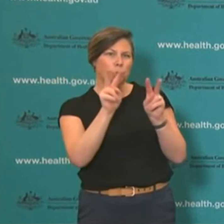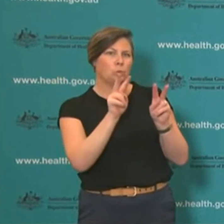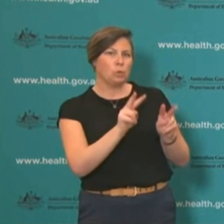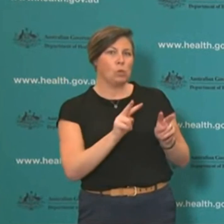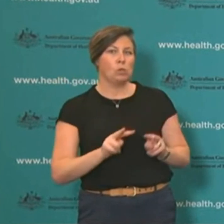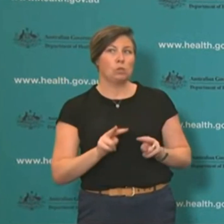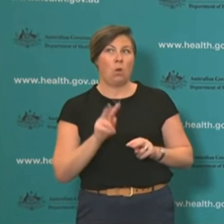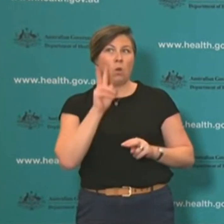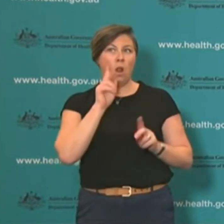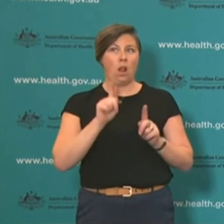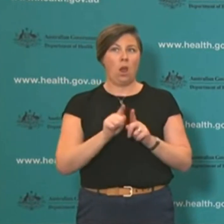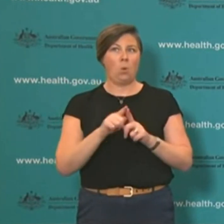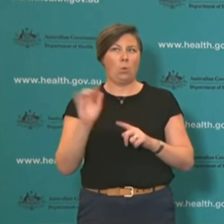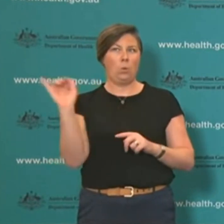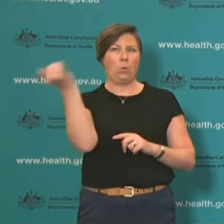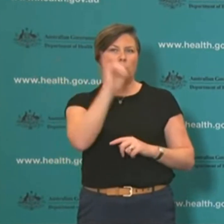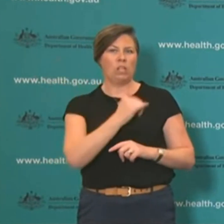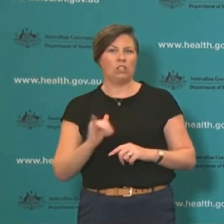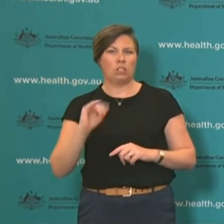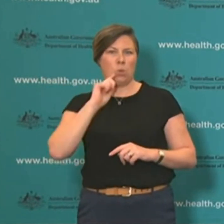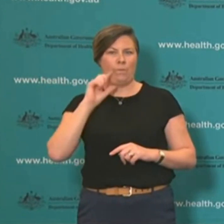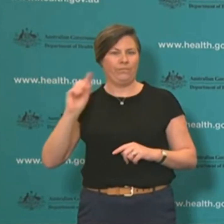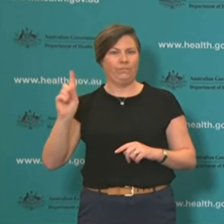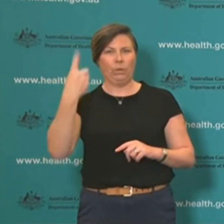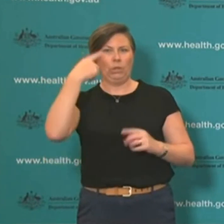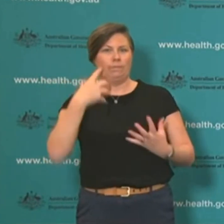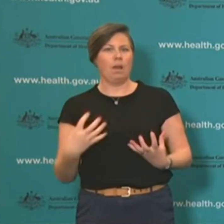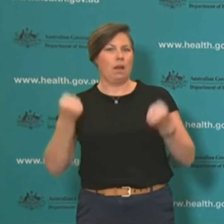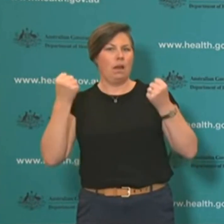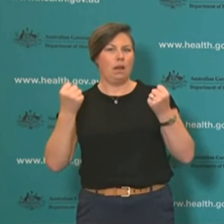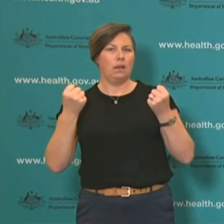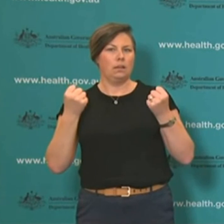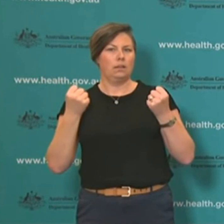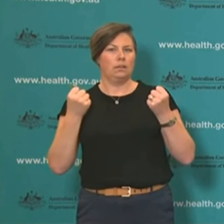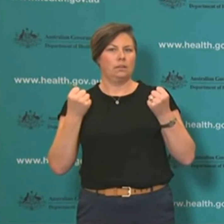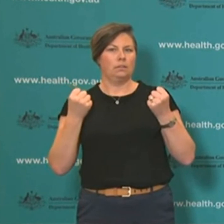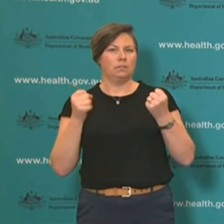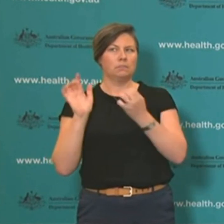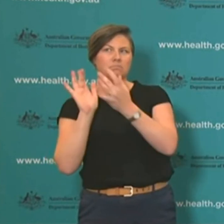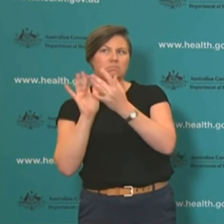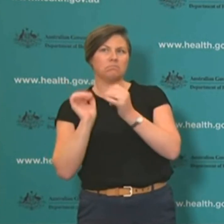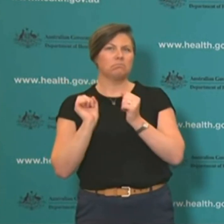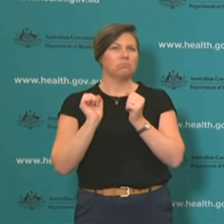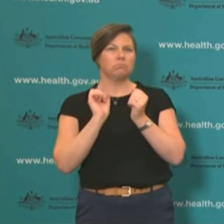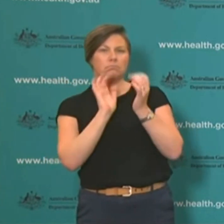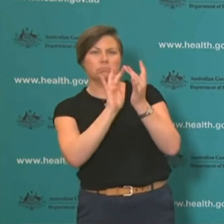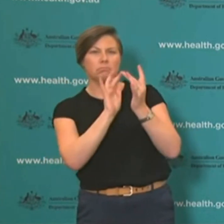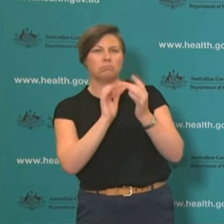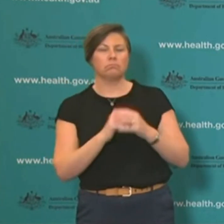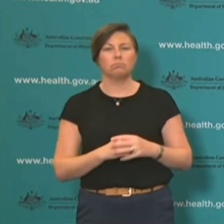vaccine candidates are the most promising. And so we're confident that